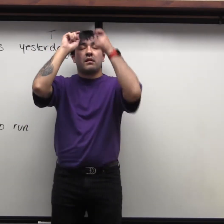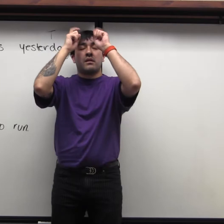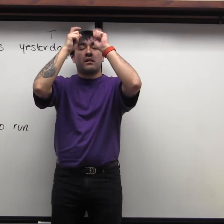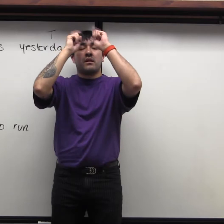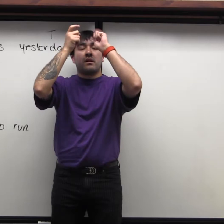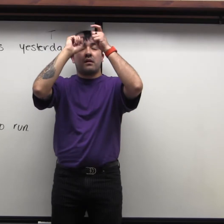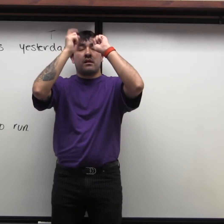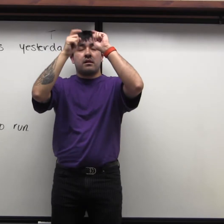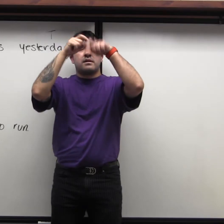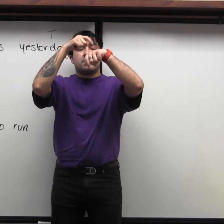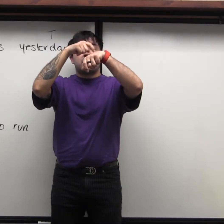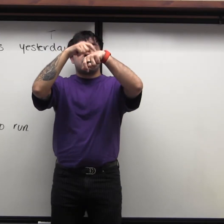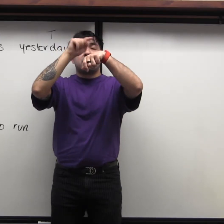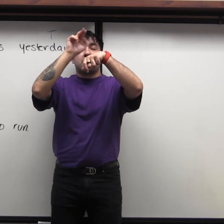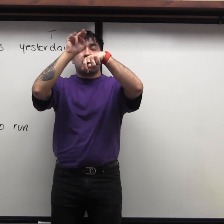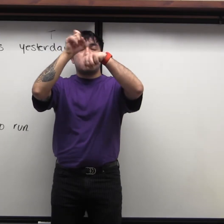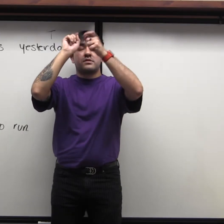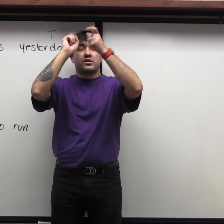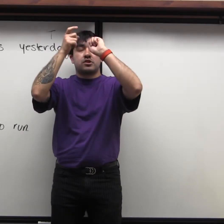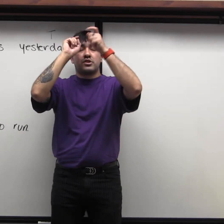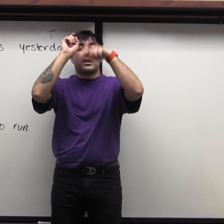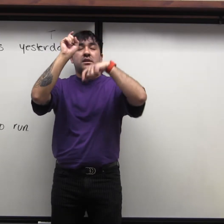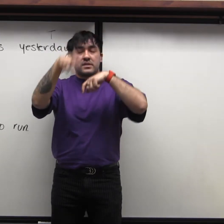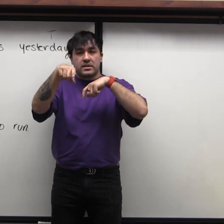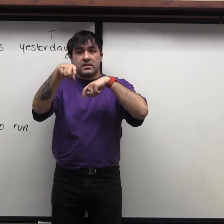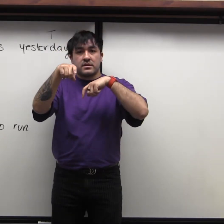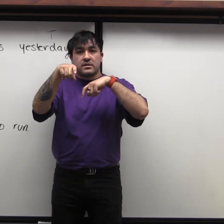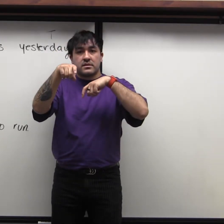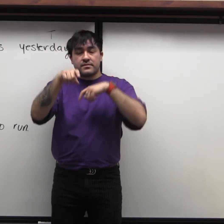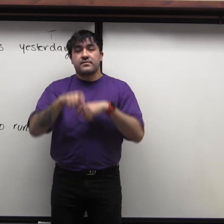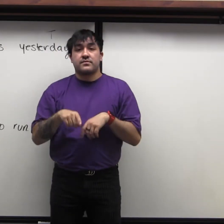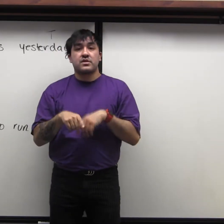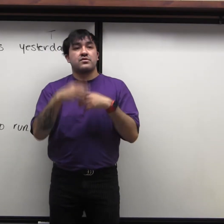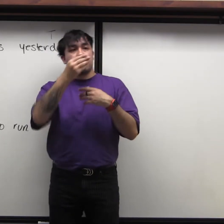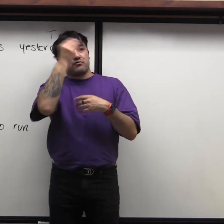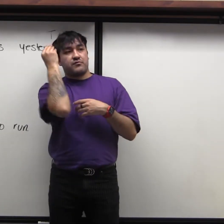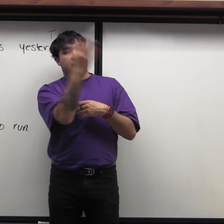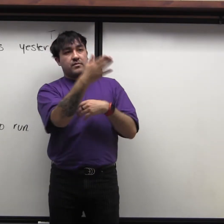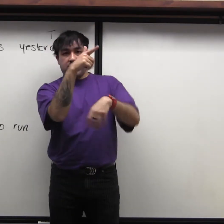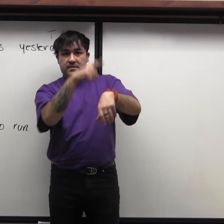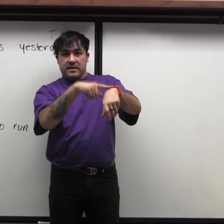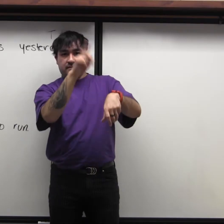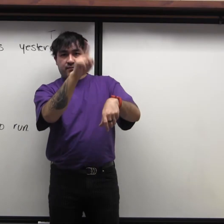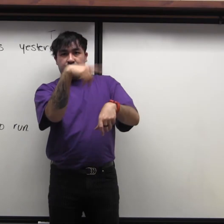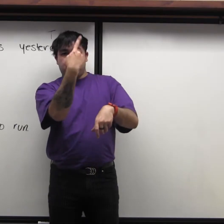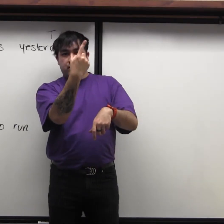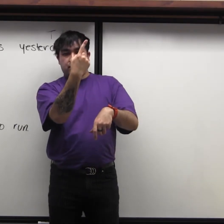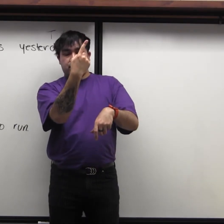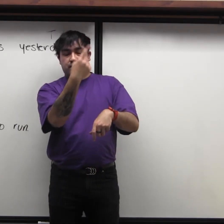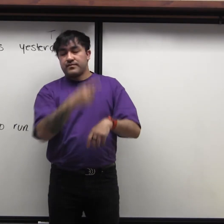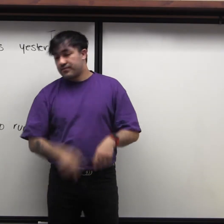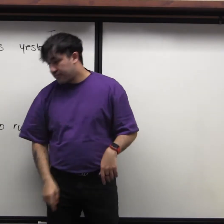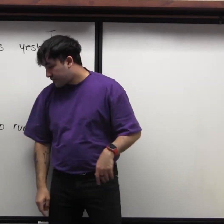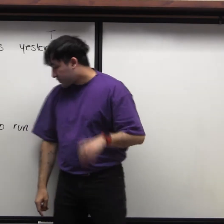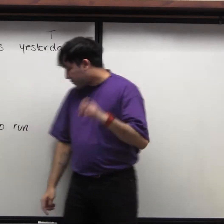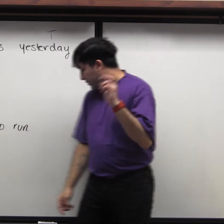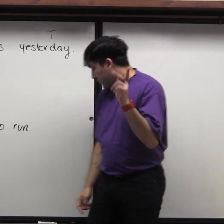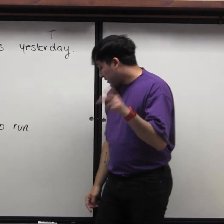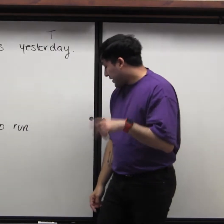understand the past tense or this future tense, is this happening now, so they can make those adjustments in their own head. So time always